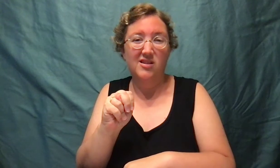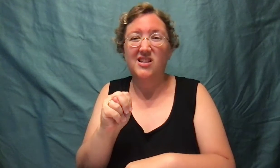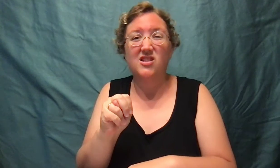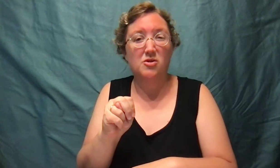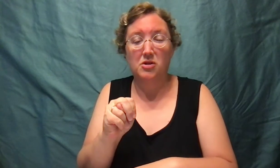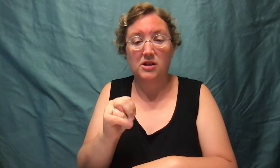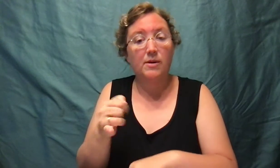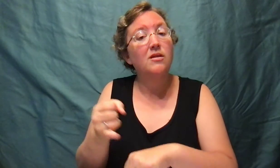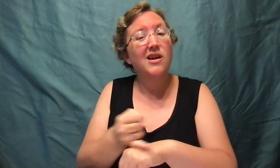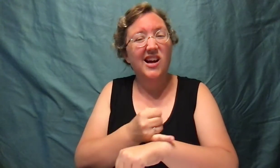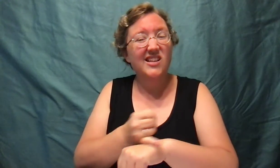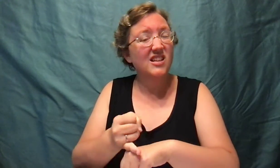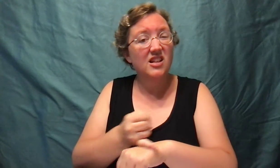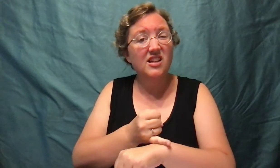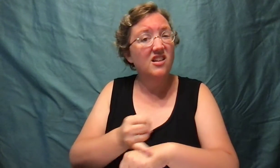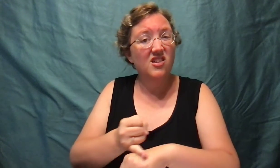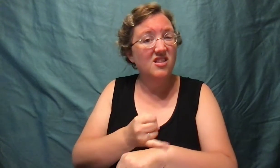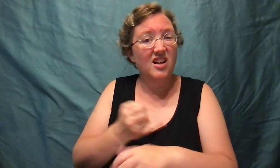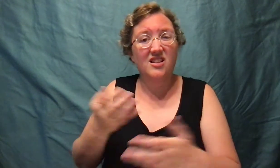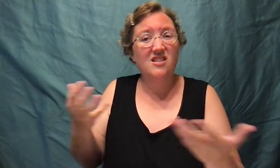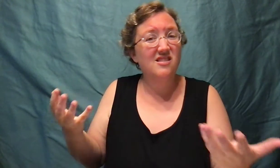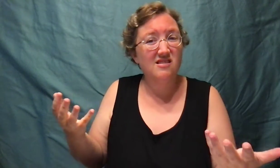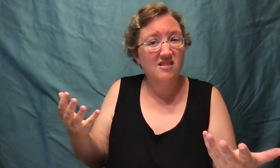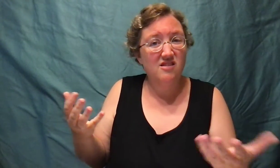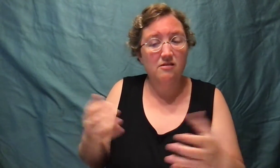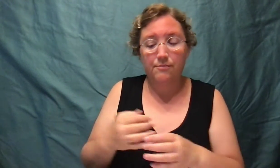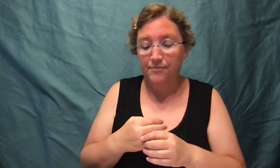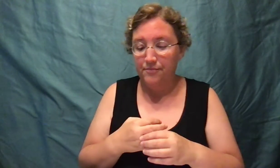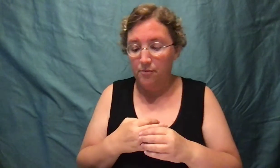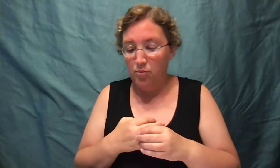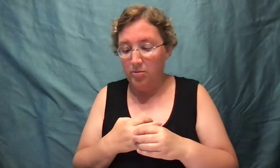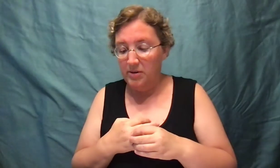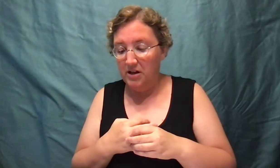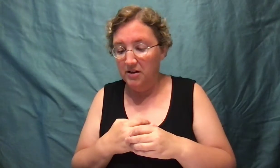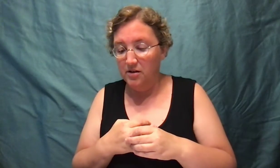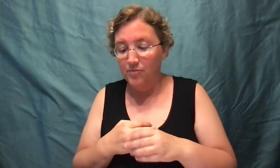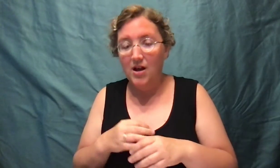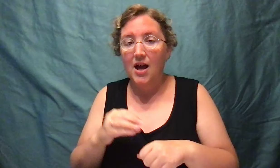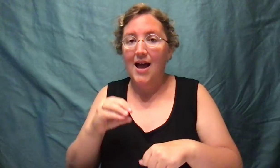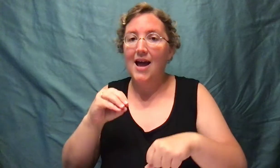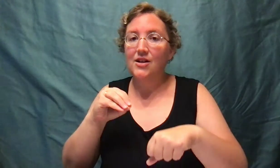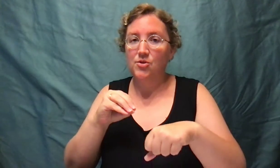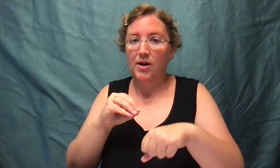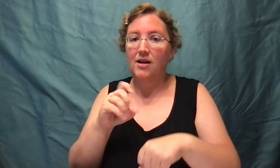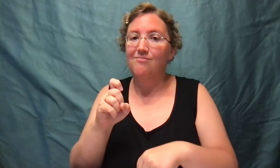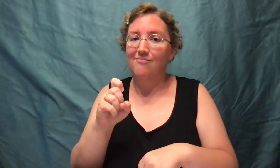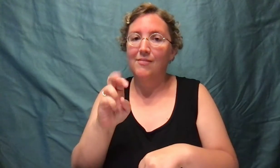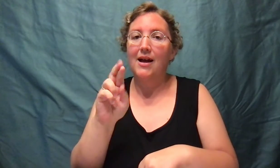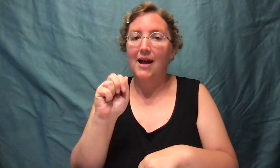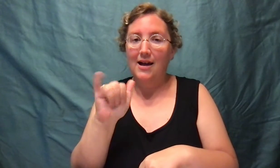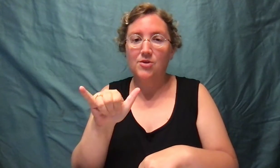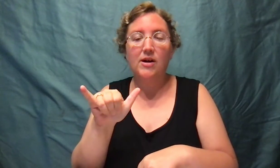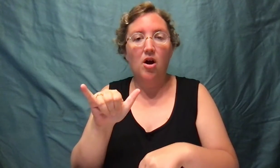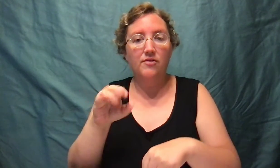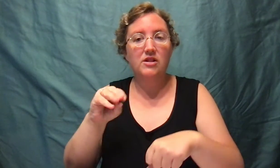it's usually spelled. Technically, could sign this. Probably not though. X-ray. X-ray often spelled,